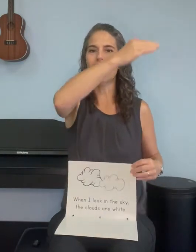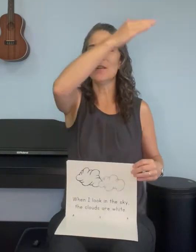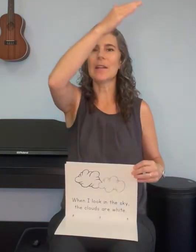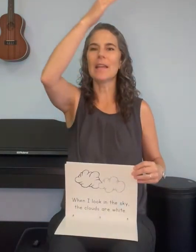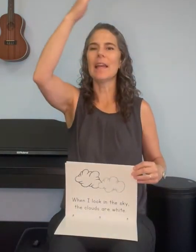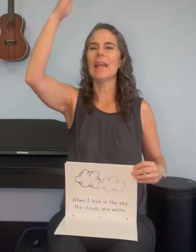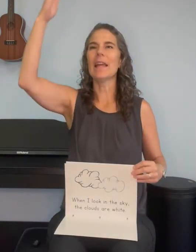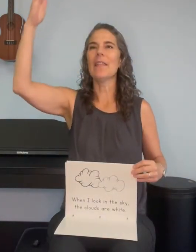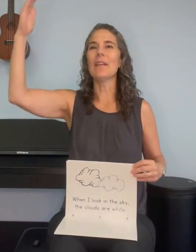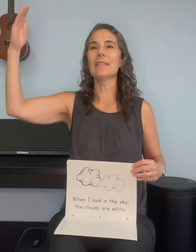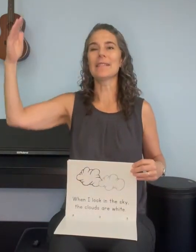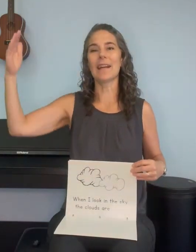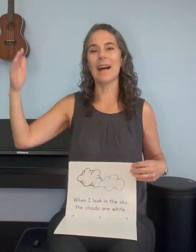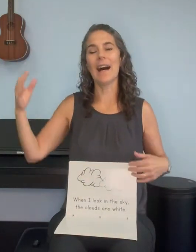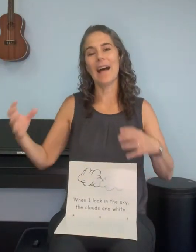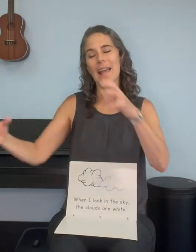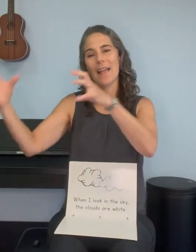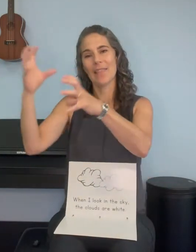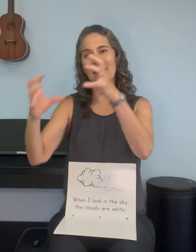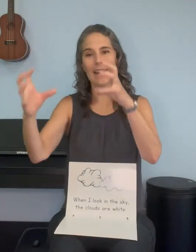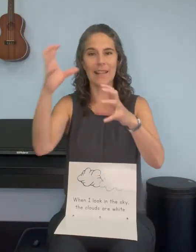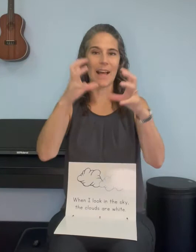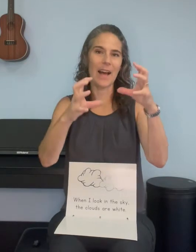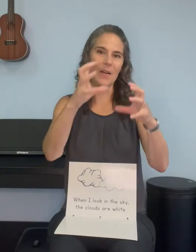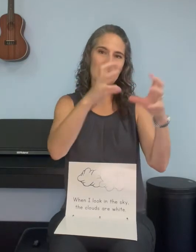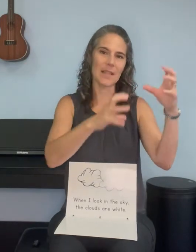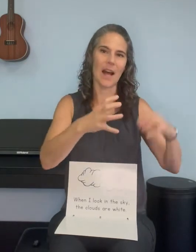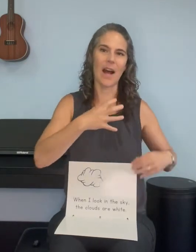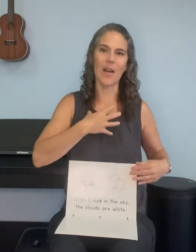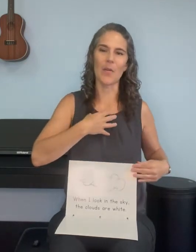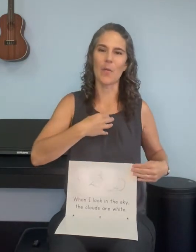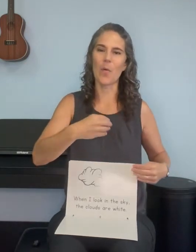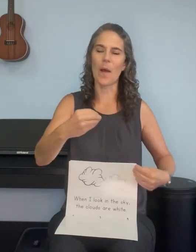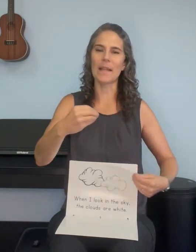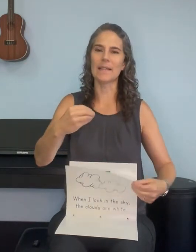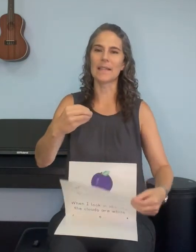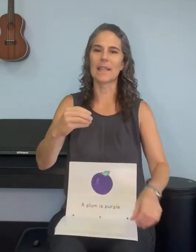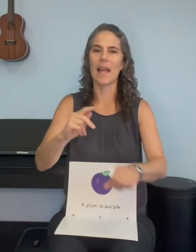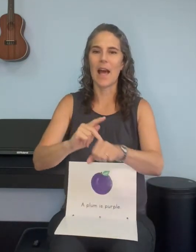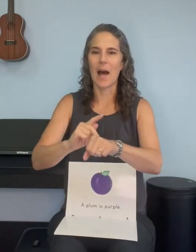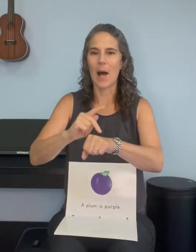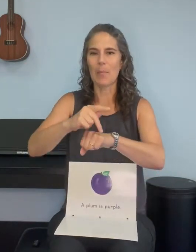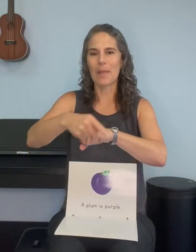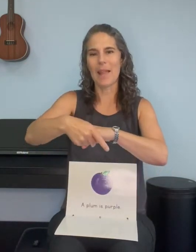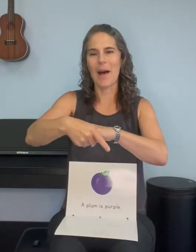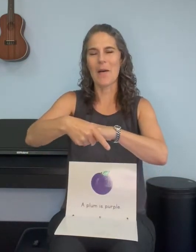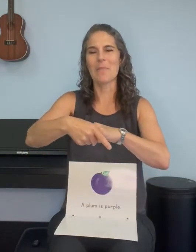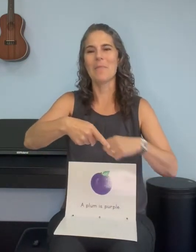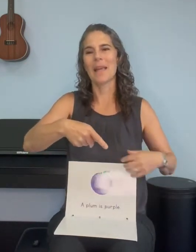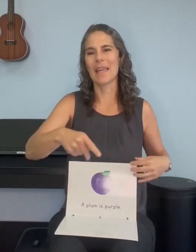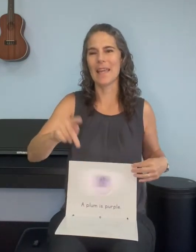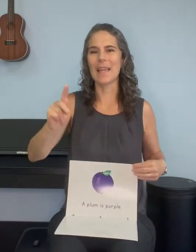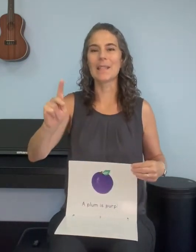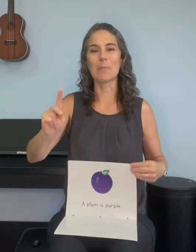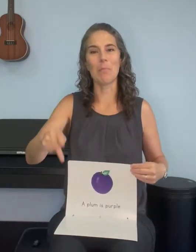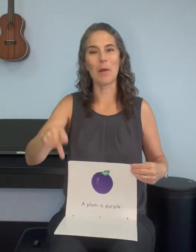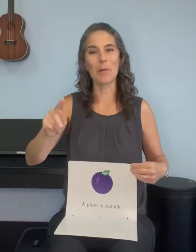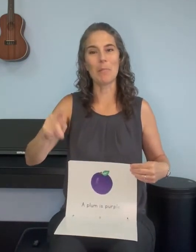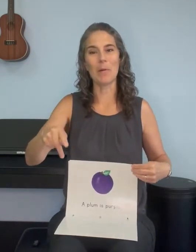look in the sky, the clouds are white. A plum is